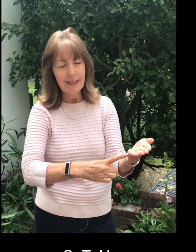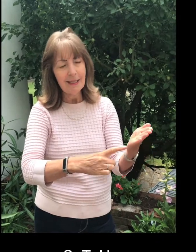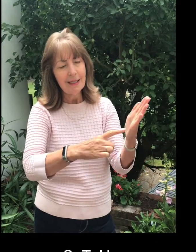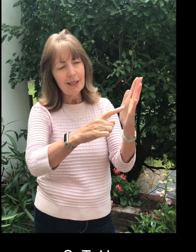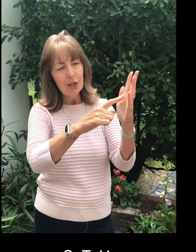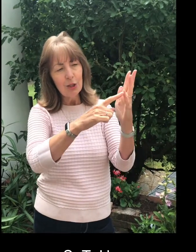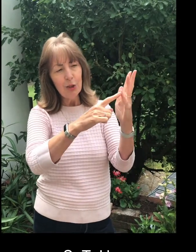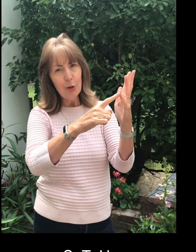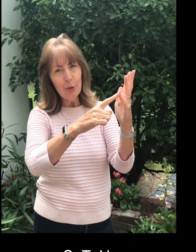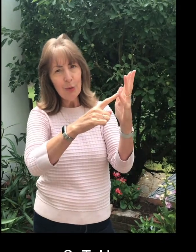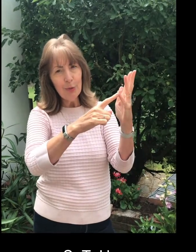U,